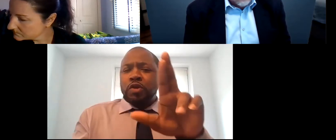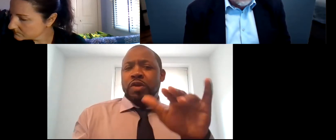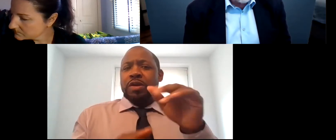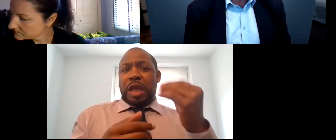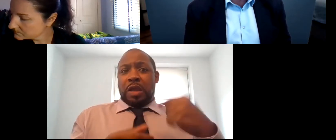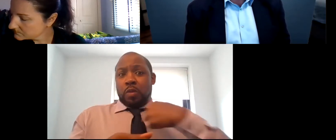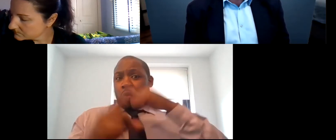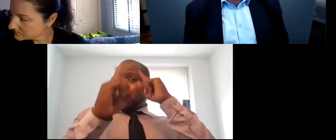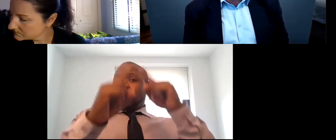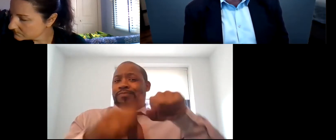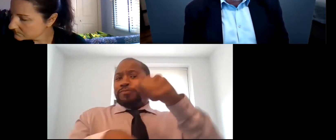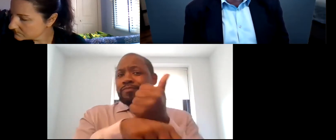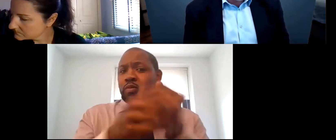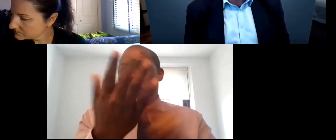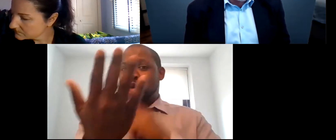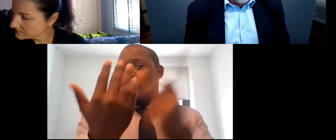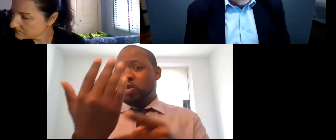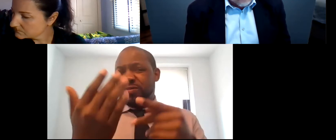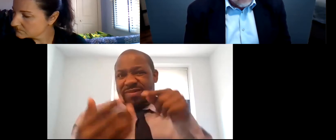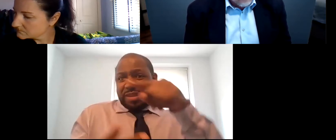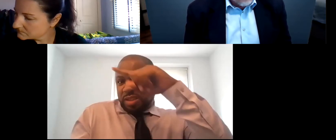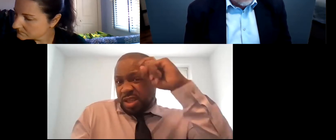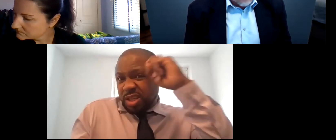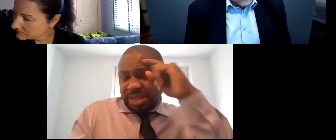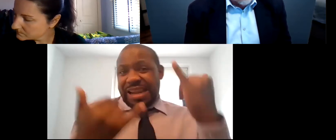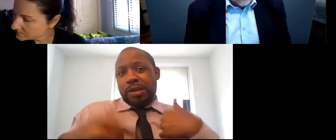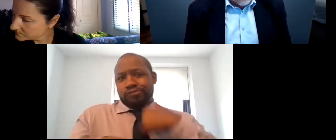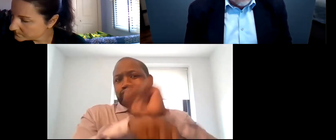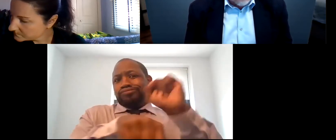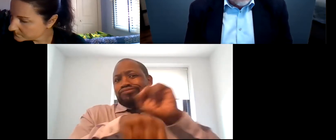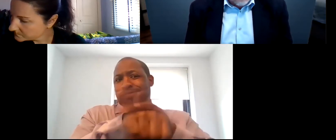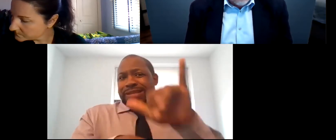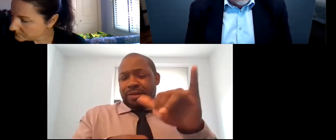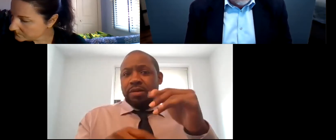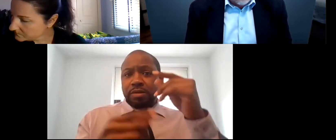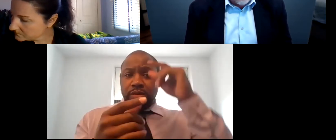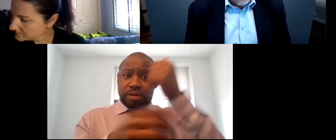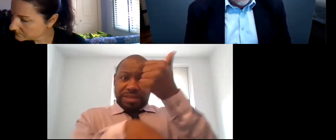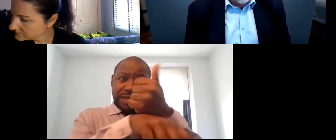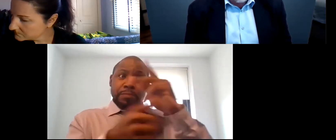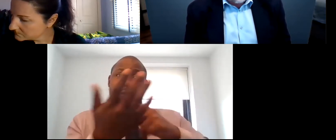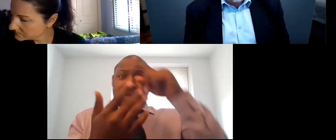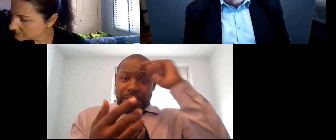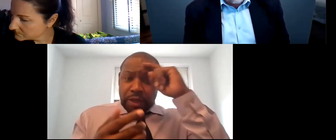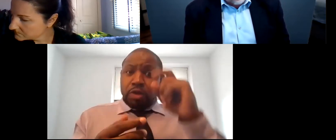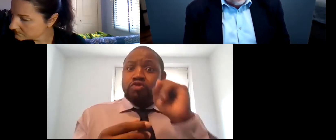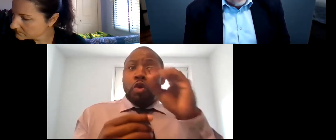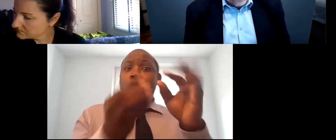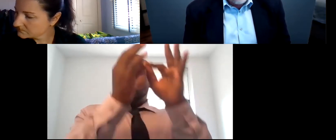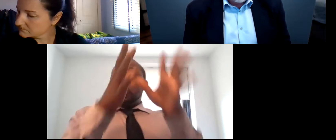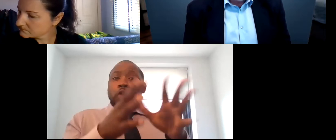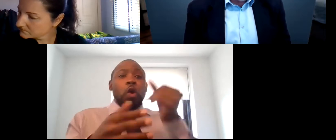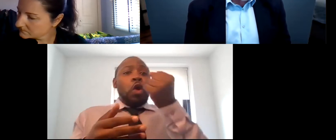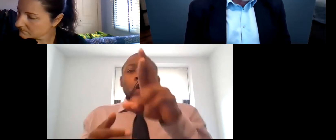and so forth. And it's basically focused for the medical field to get qualified interpreters to be able to work in the medical field. So I'm currently working on